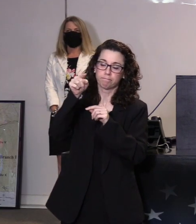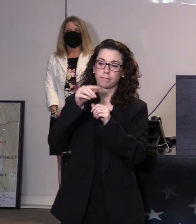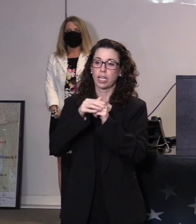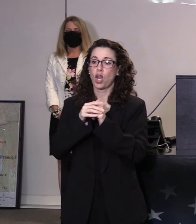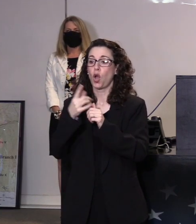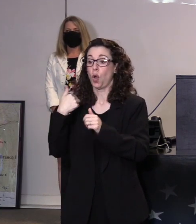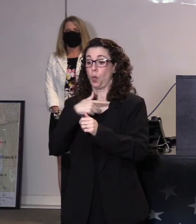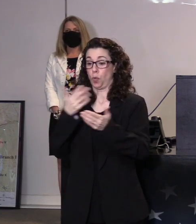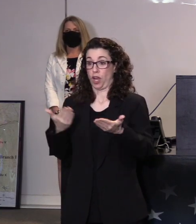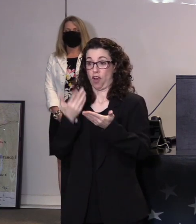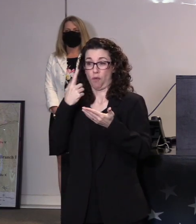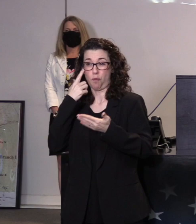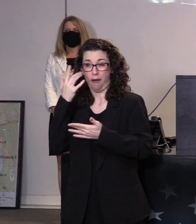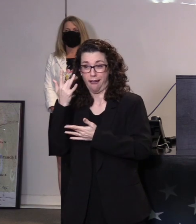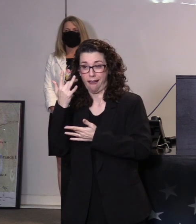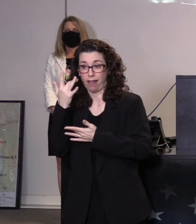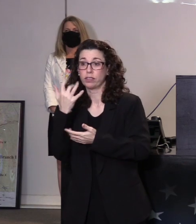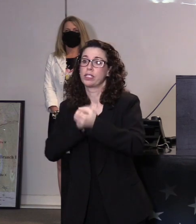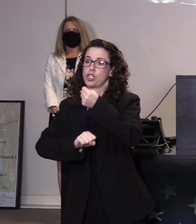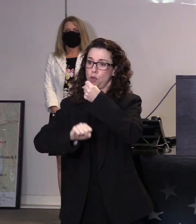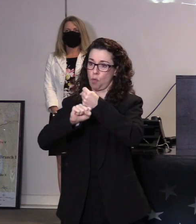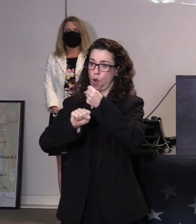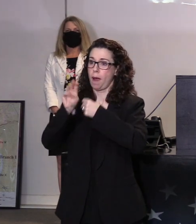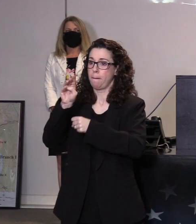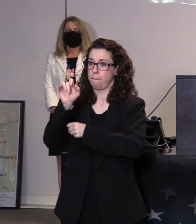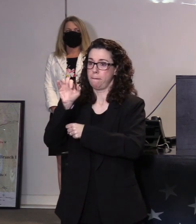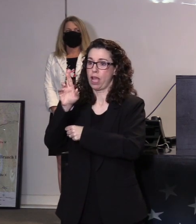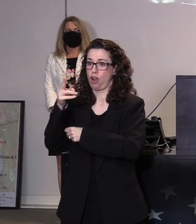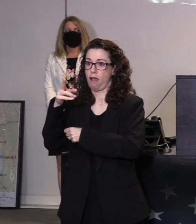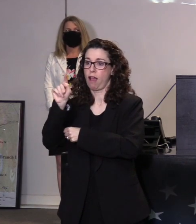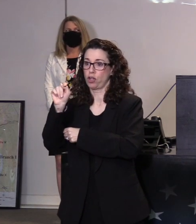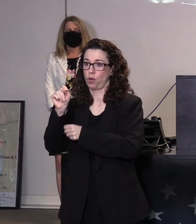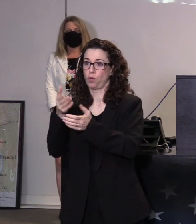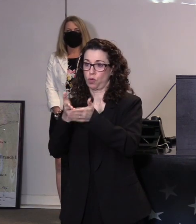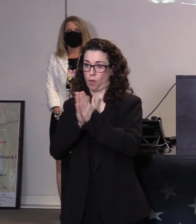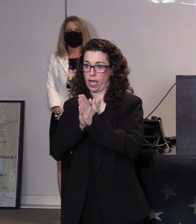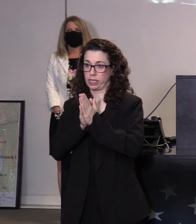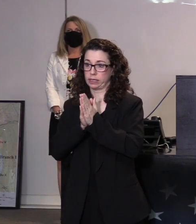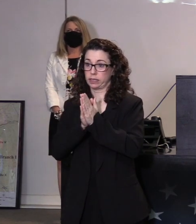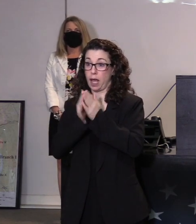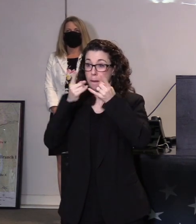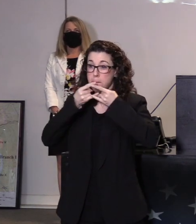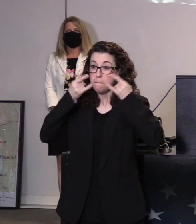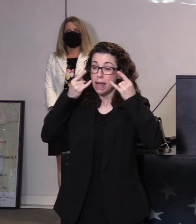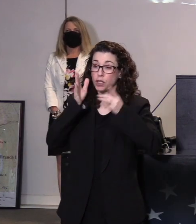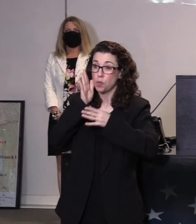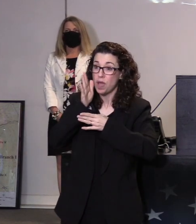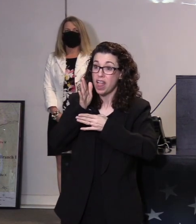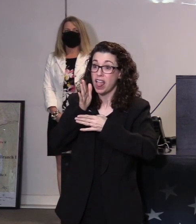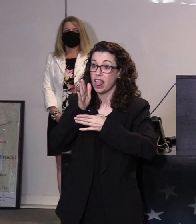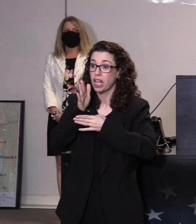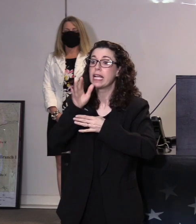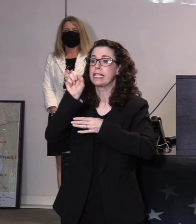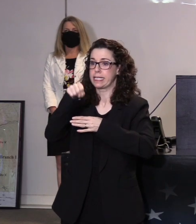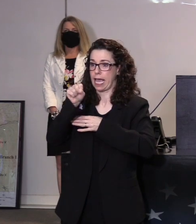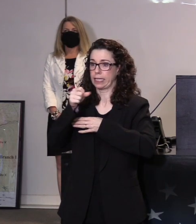request. Will we wear a mask? Yes, and I'll tell you why. Let me say first that we hate wearing a